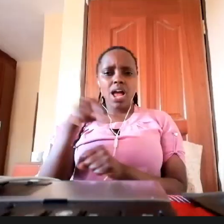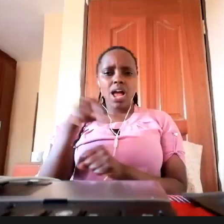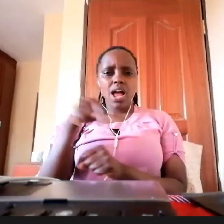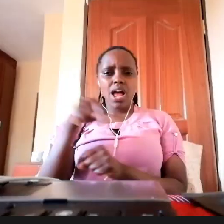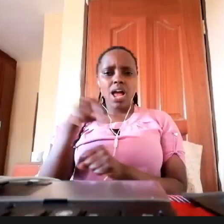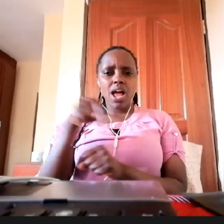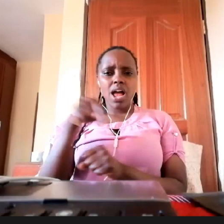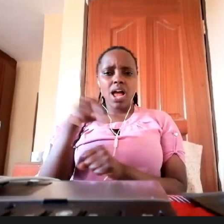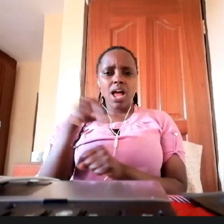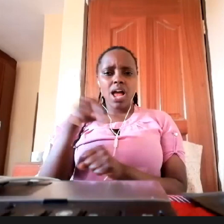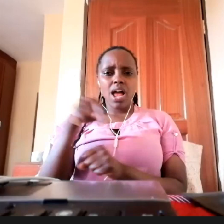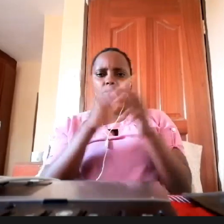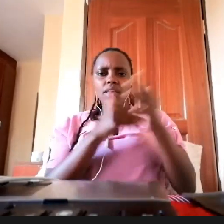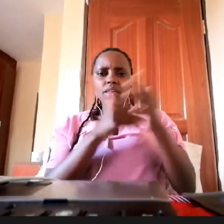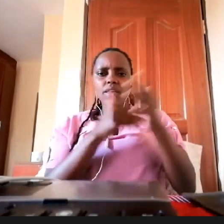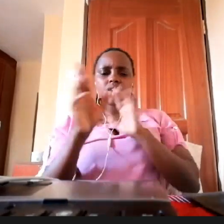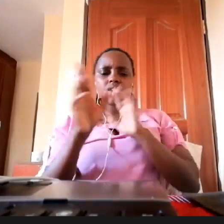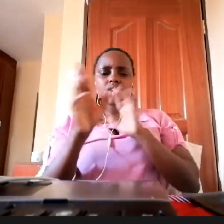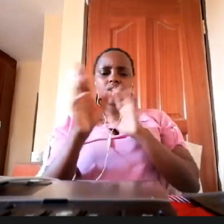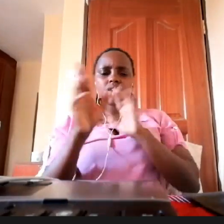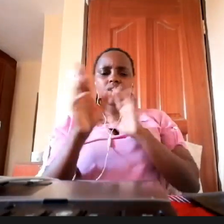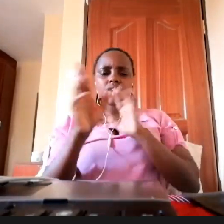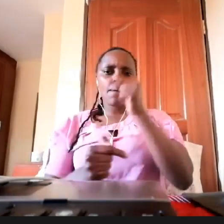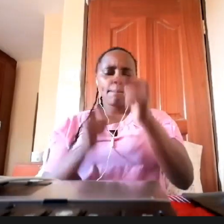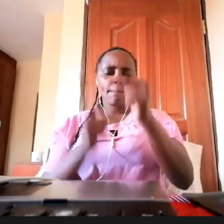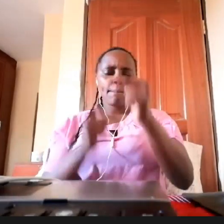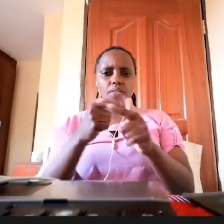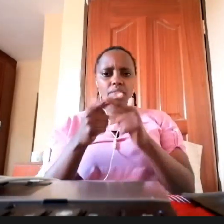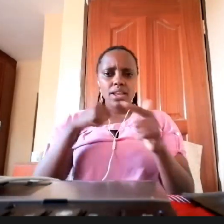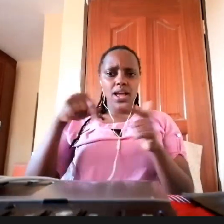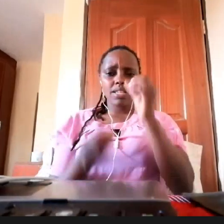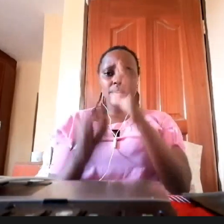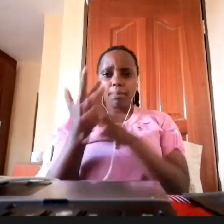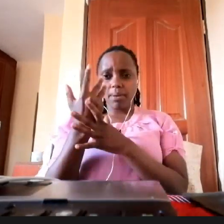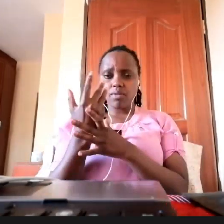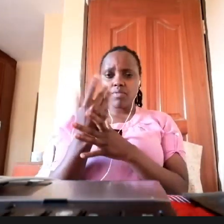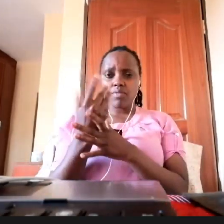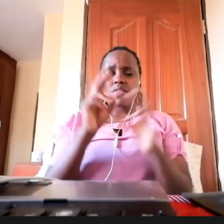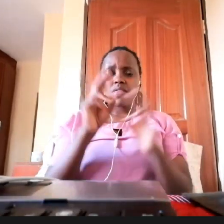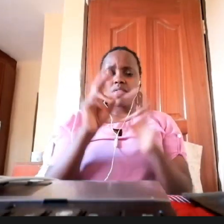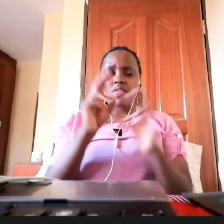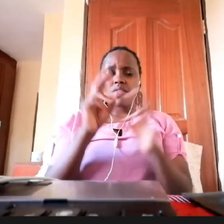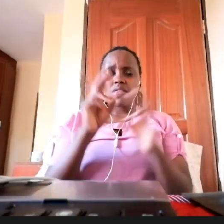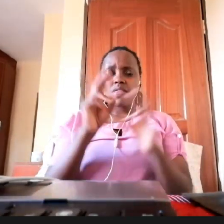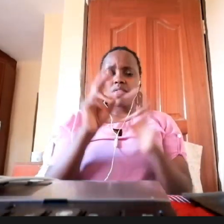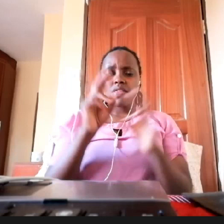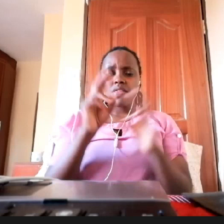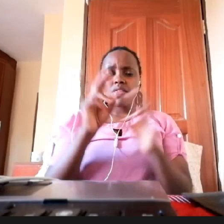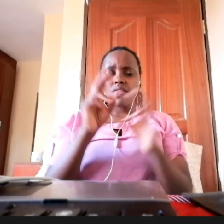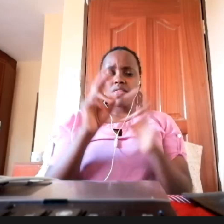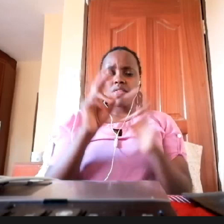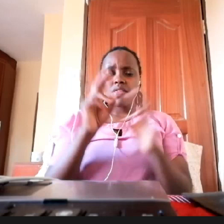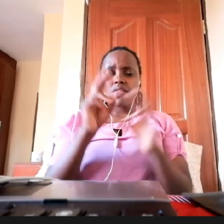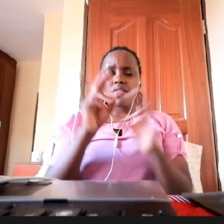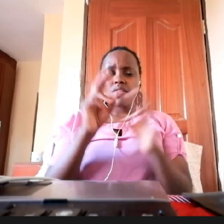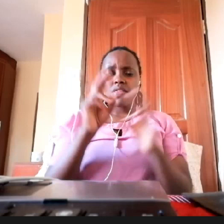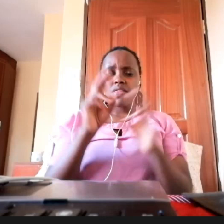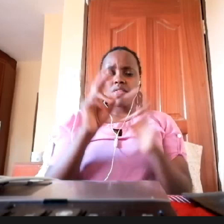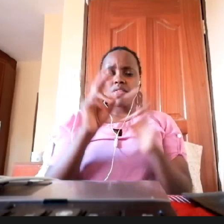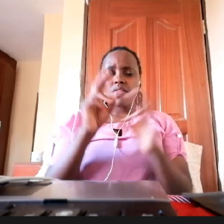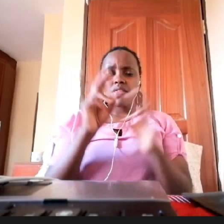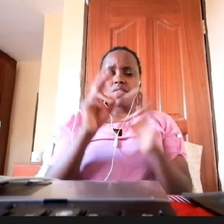on the charter and on the reporting process. Then we established thematic groups. So when you're dealing with a big group of